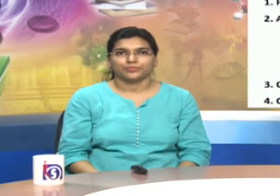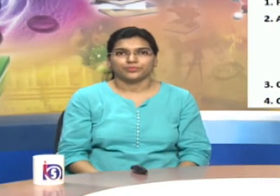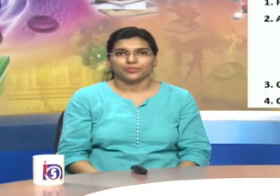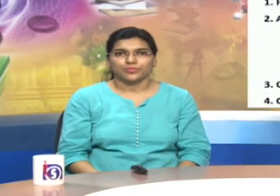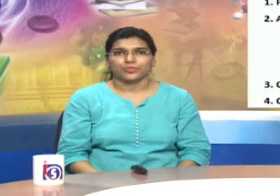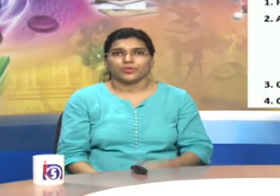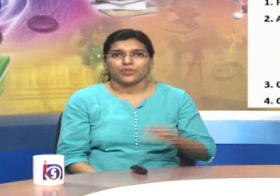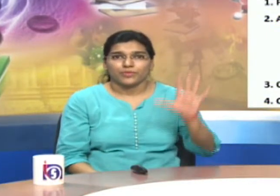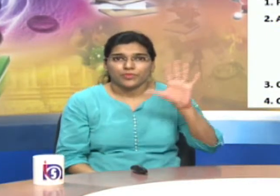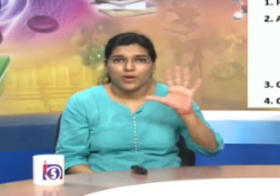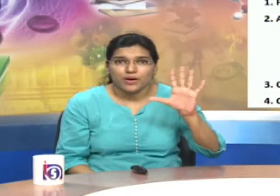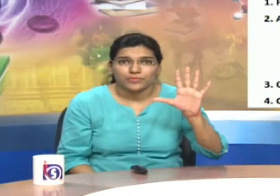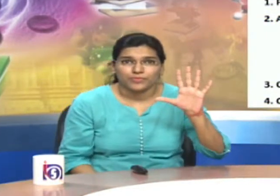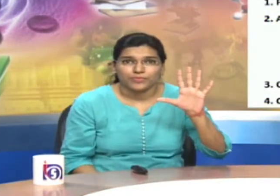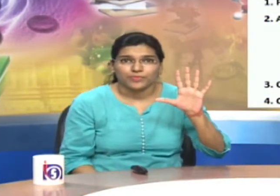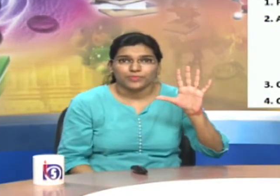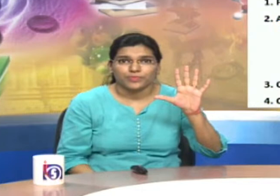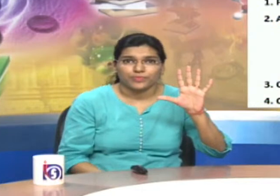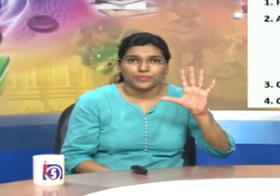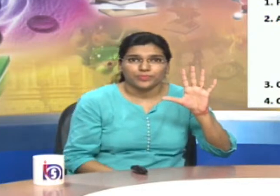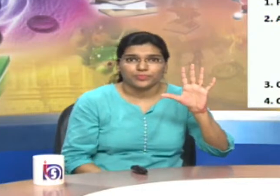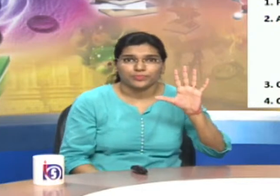and rows is the horizontal rows.